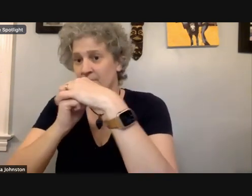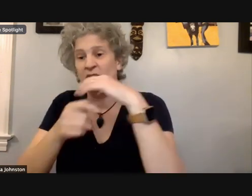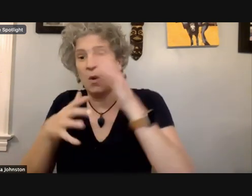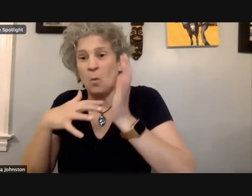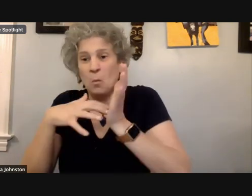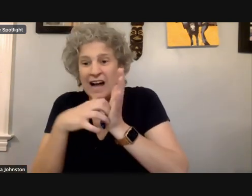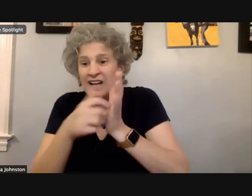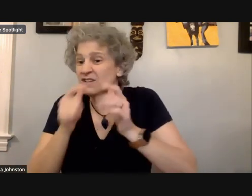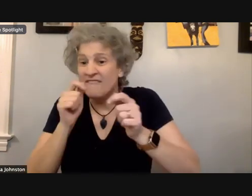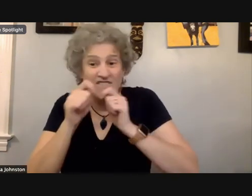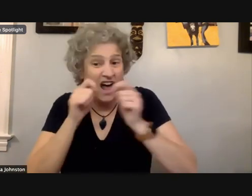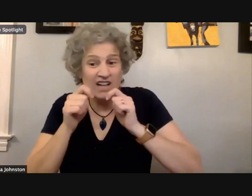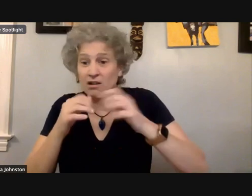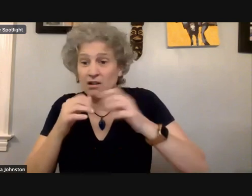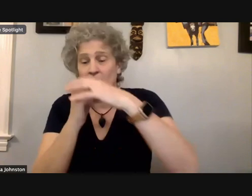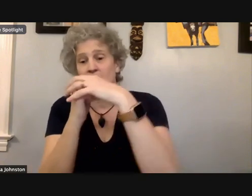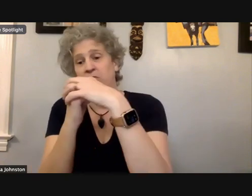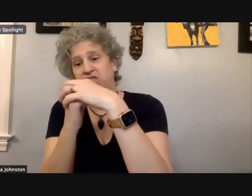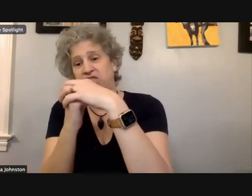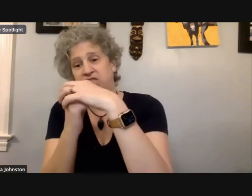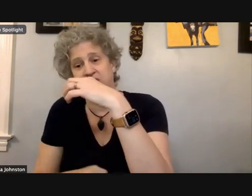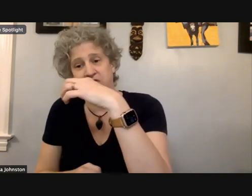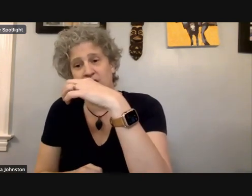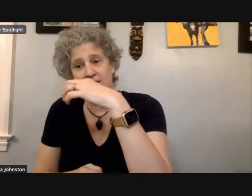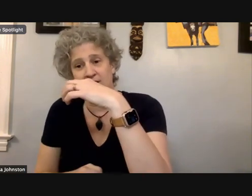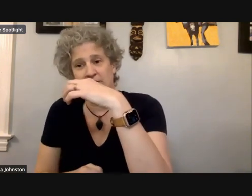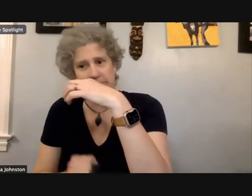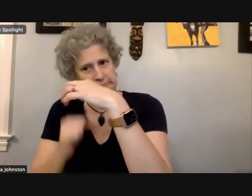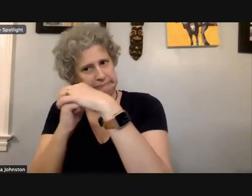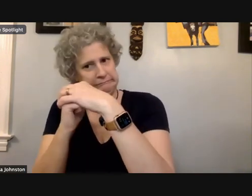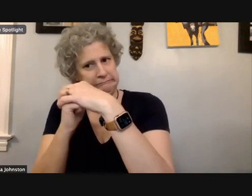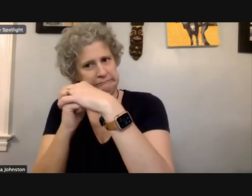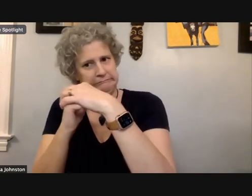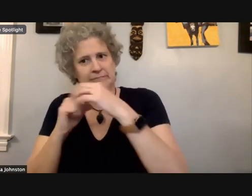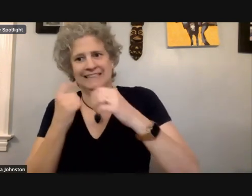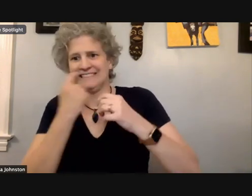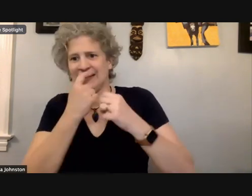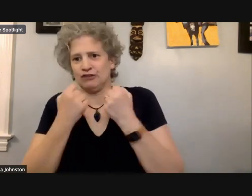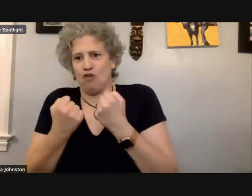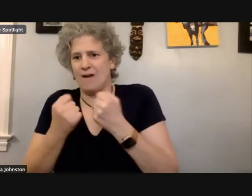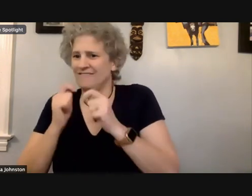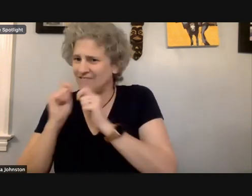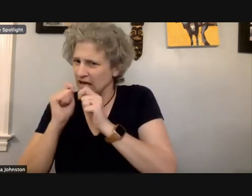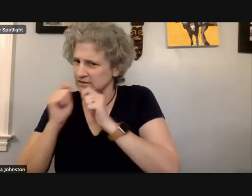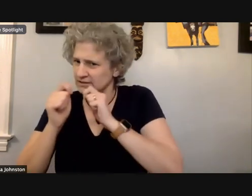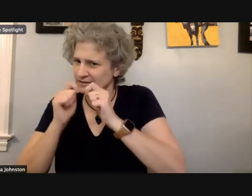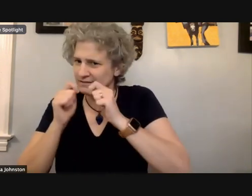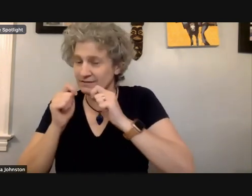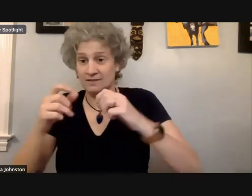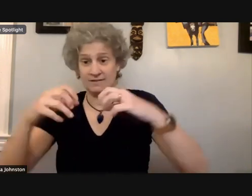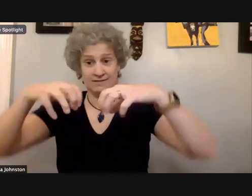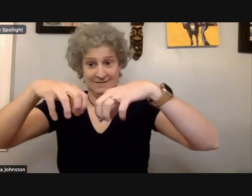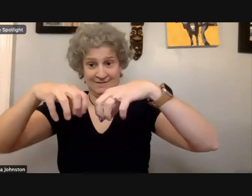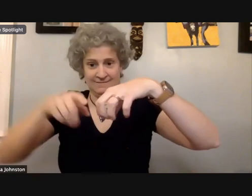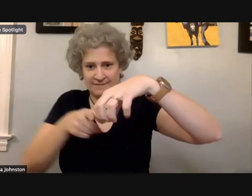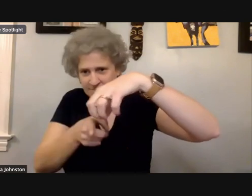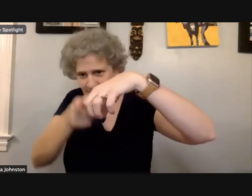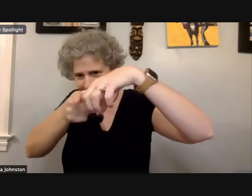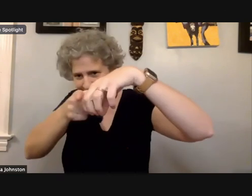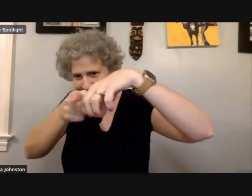your gum that supports your tooth. And if you don't floss a lot, your teeth can get weak and fall out. It's very